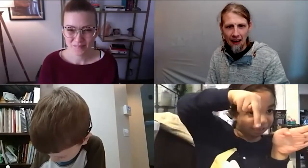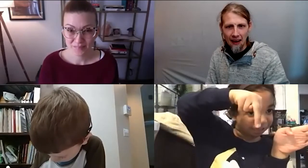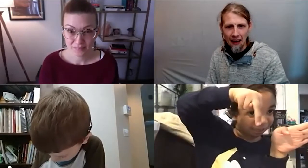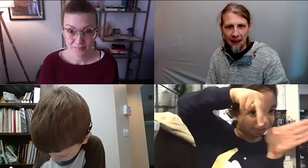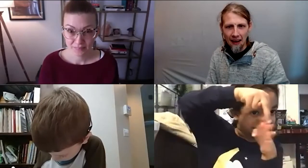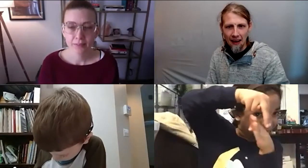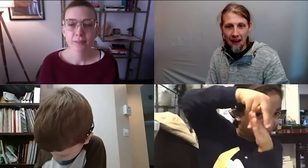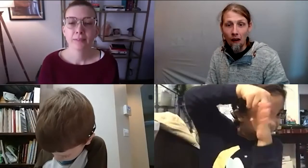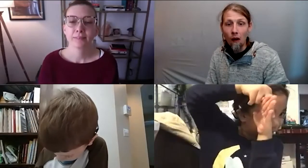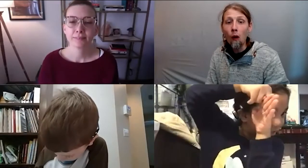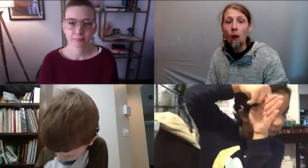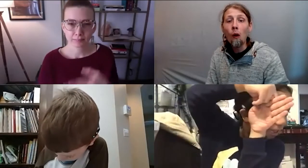this.